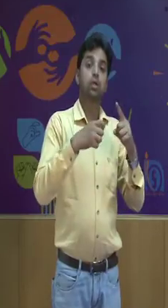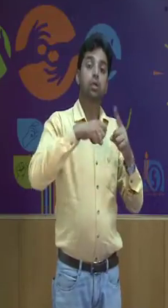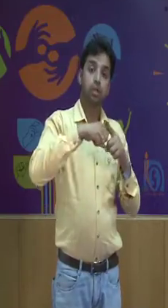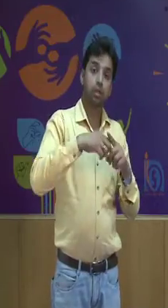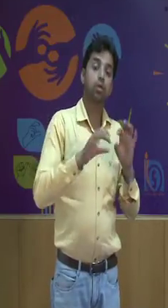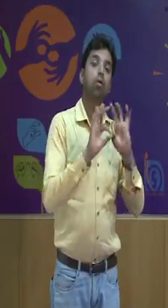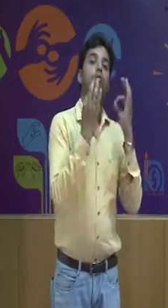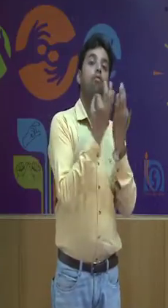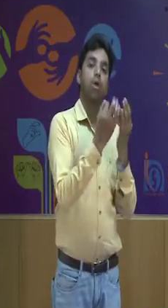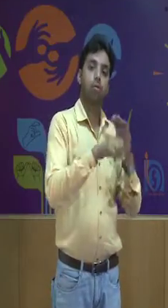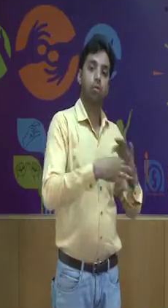families.